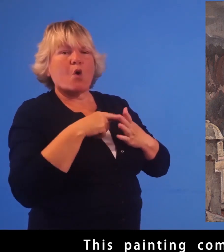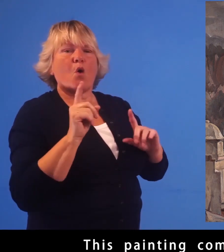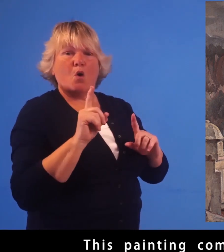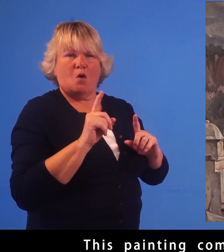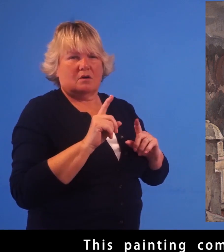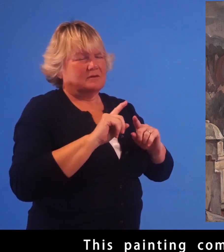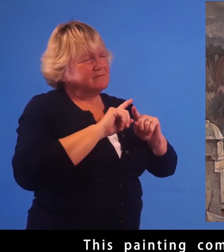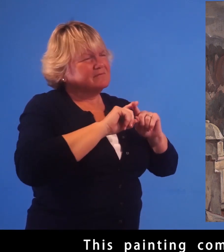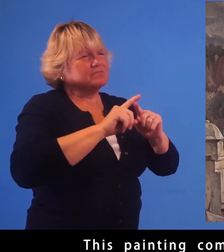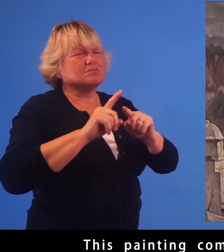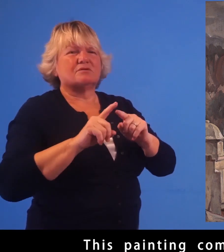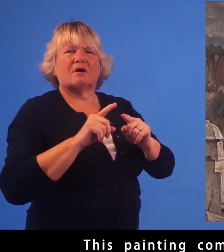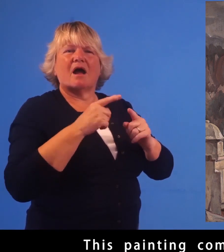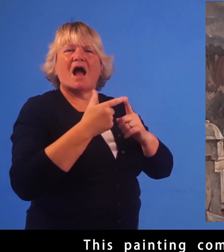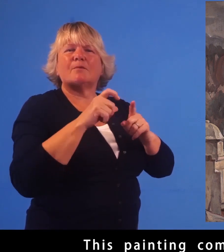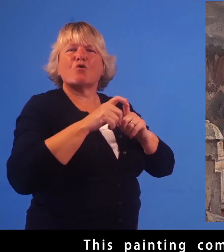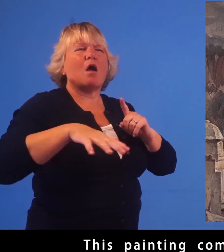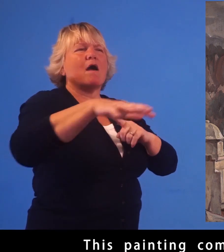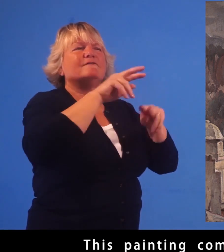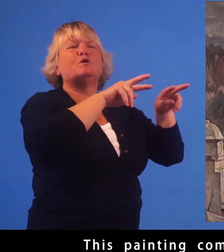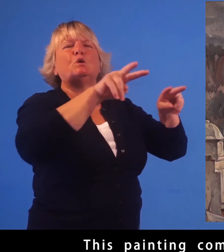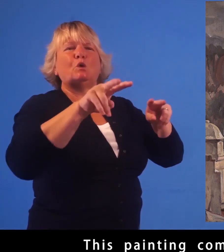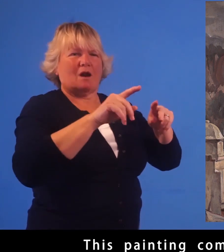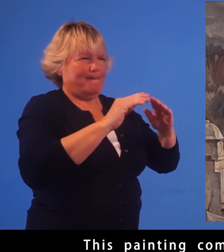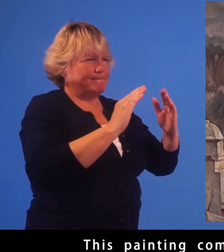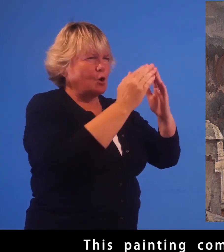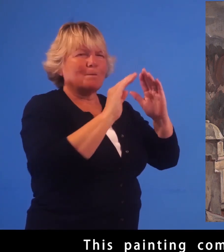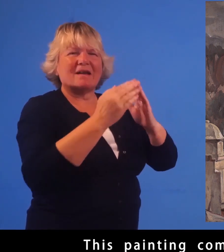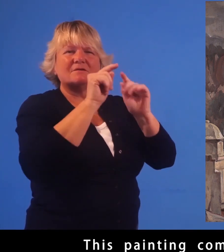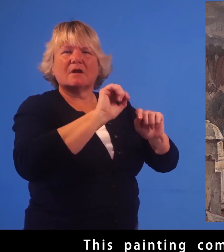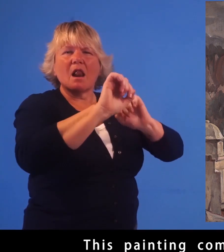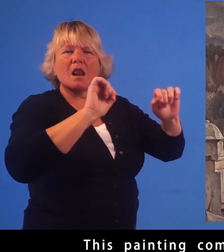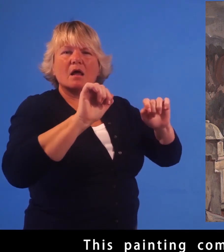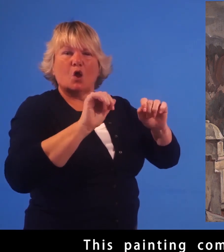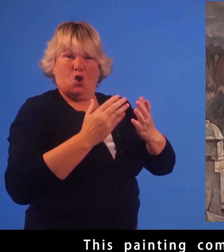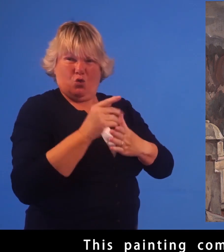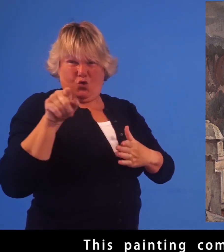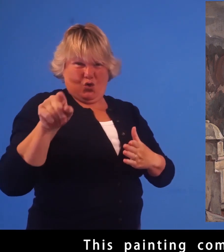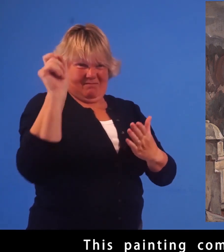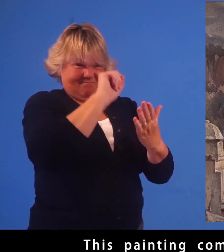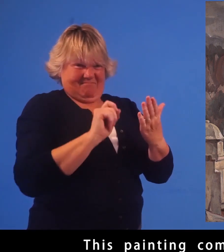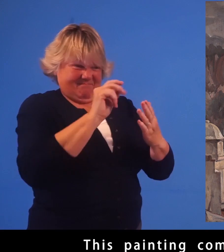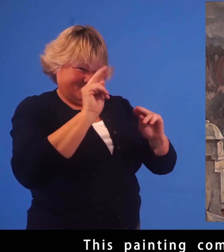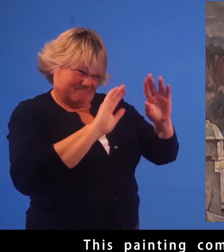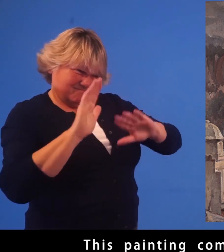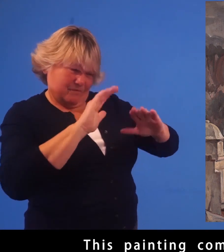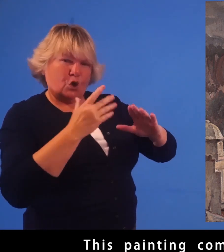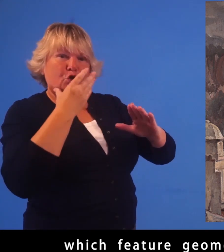This painting comes from a series of monumental Edinburgh views by the artist,